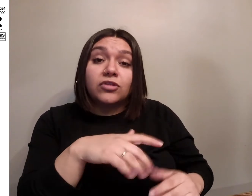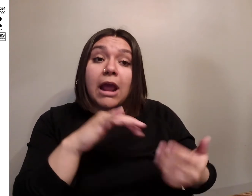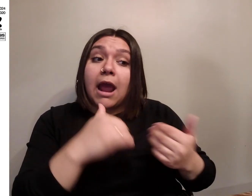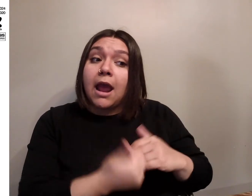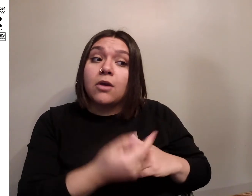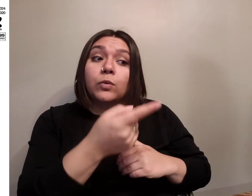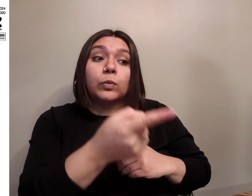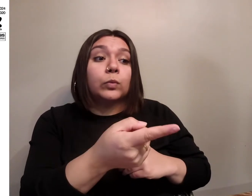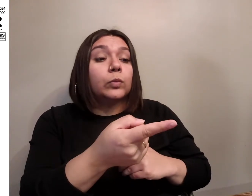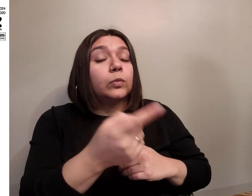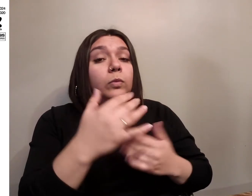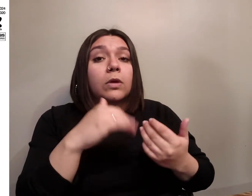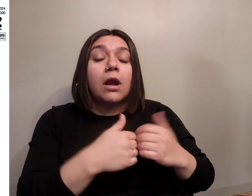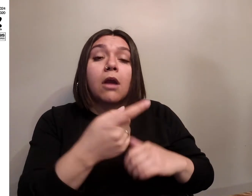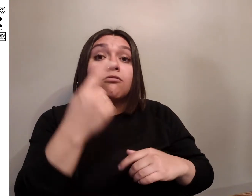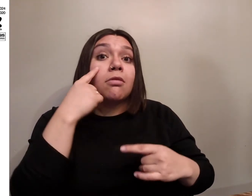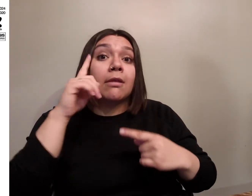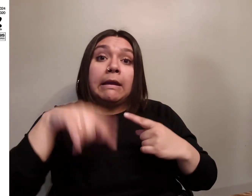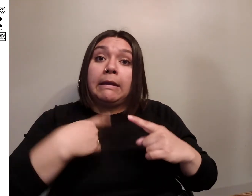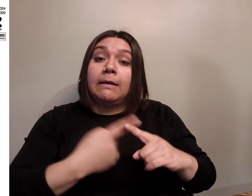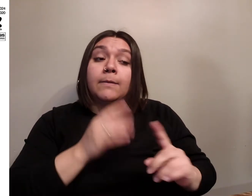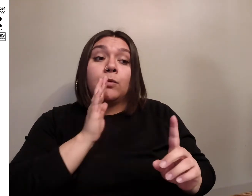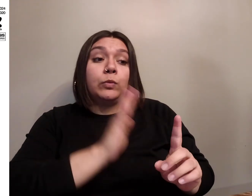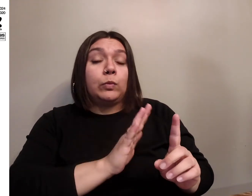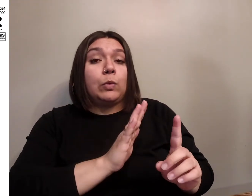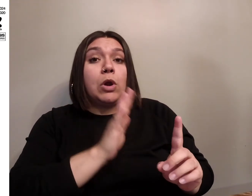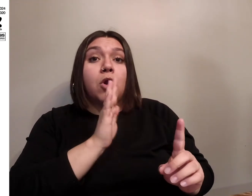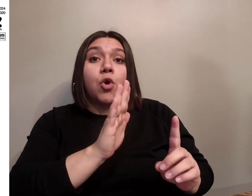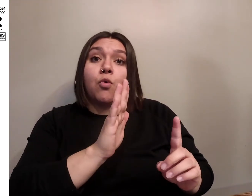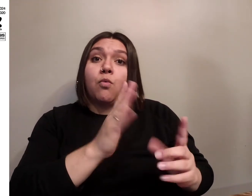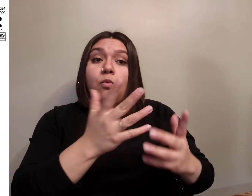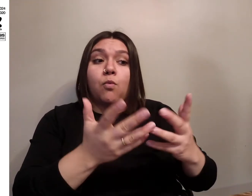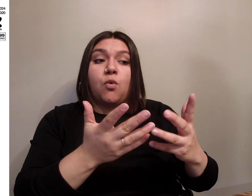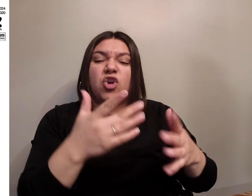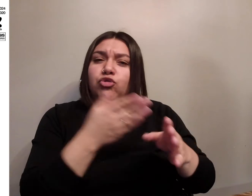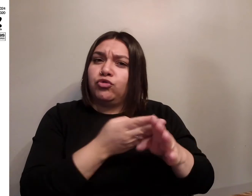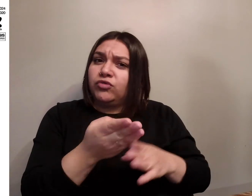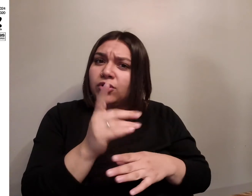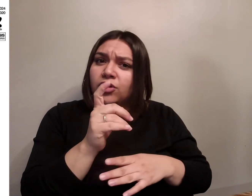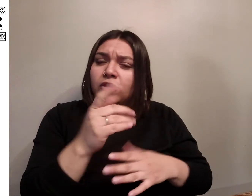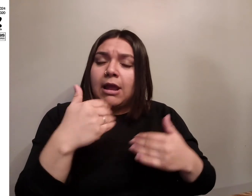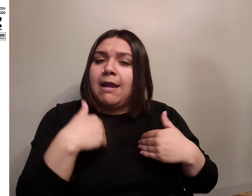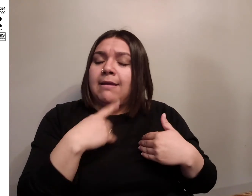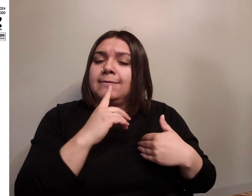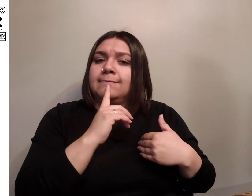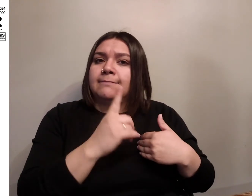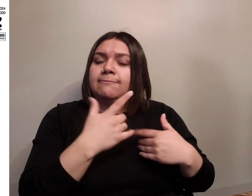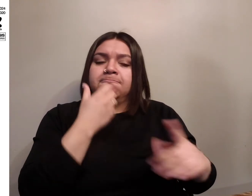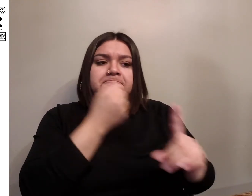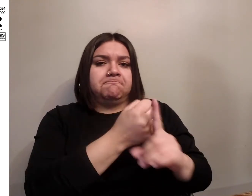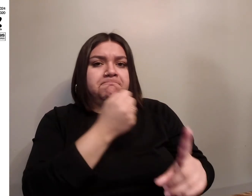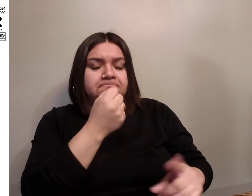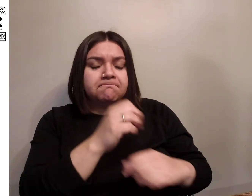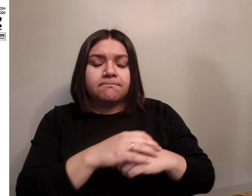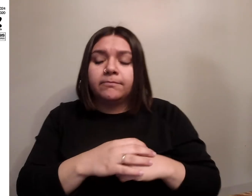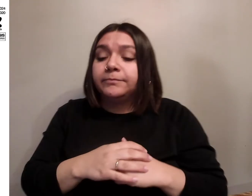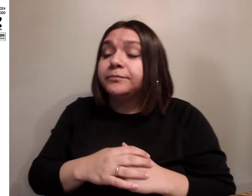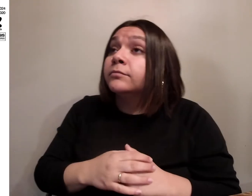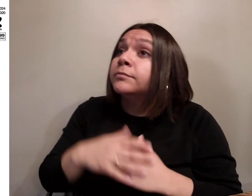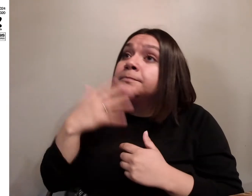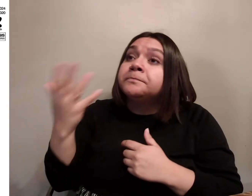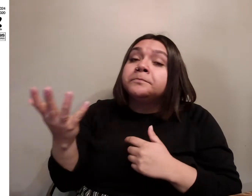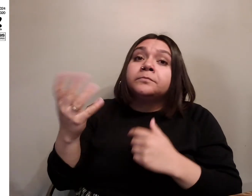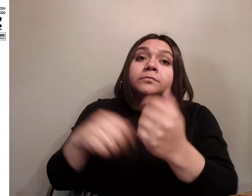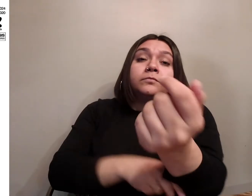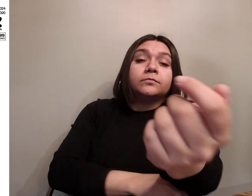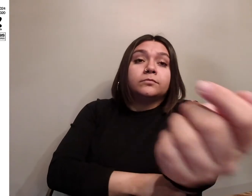is there a change in the way you think about your own long career, which has